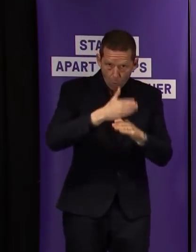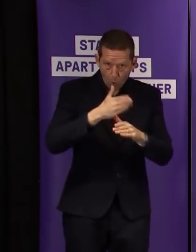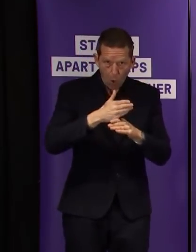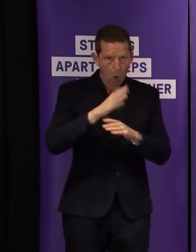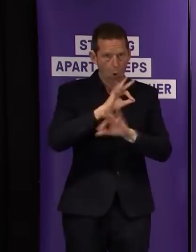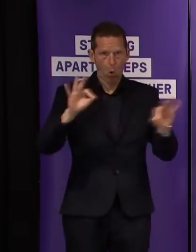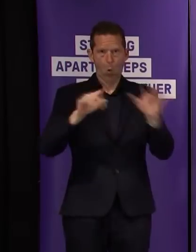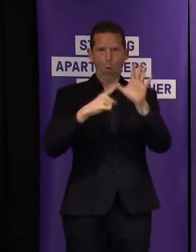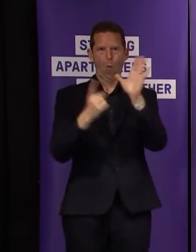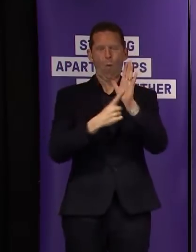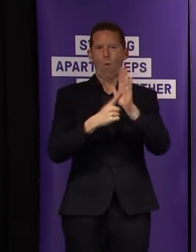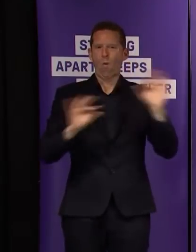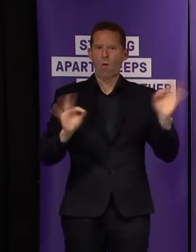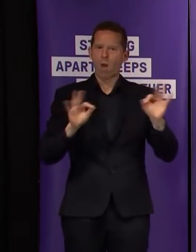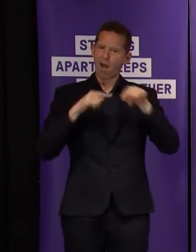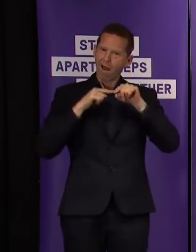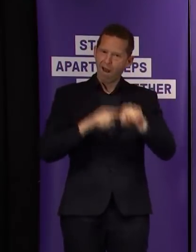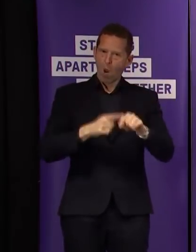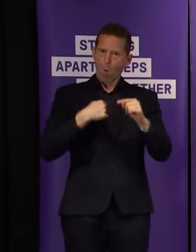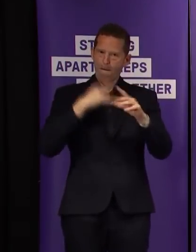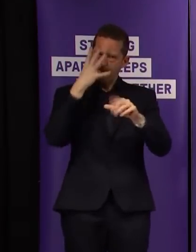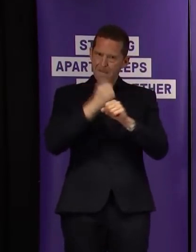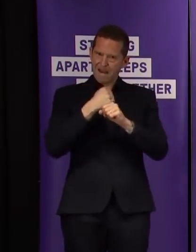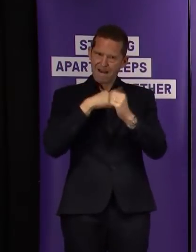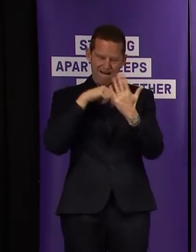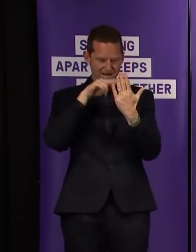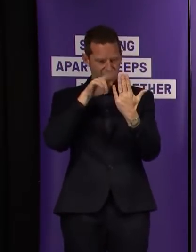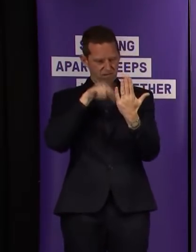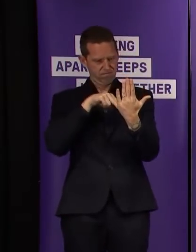what is safe, it is what is sustainable.